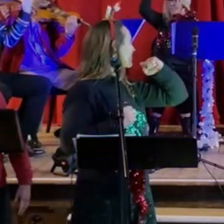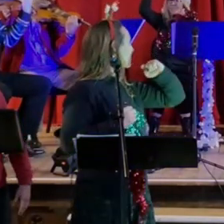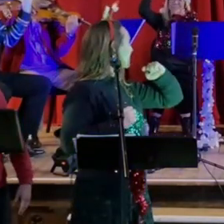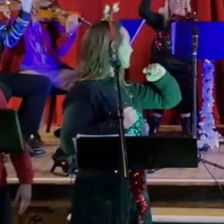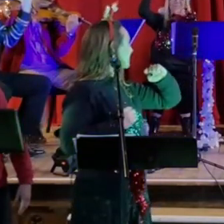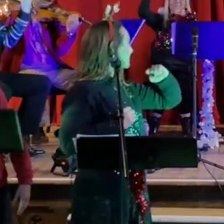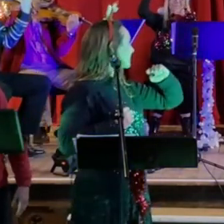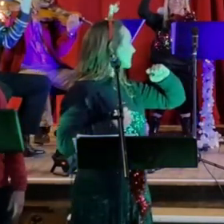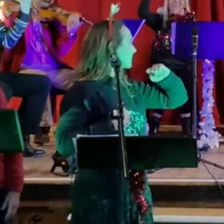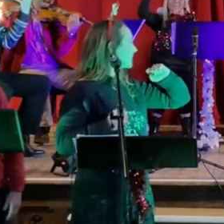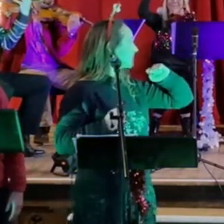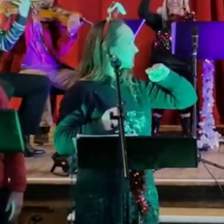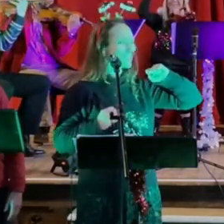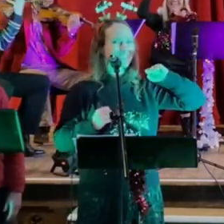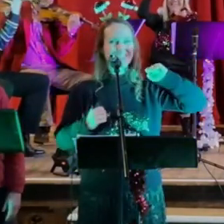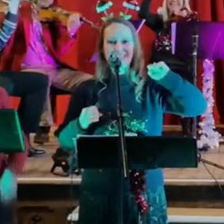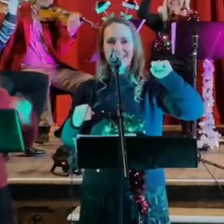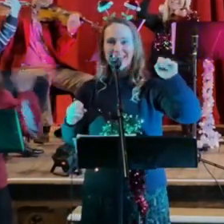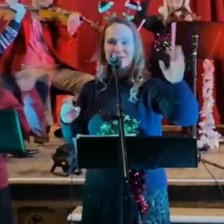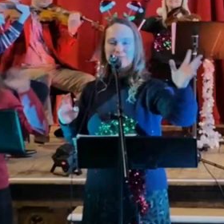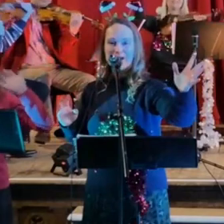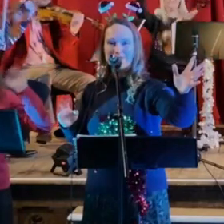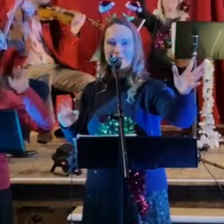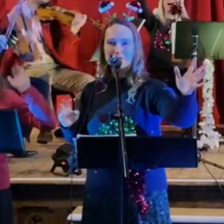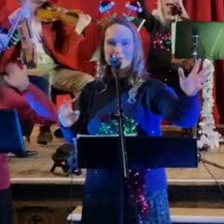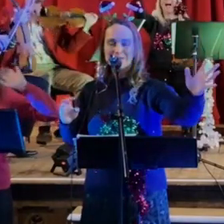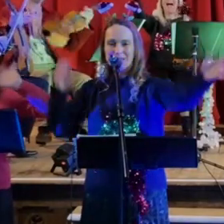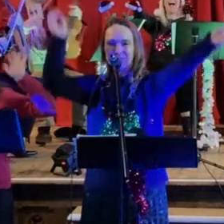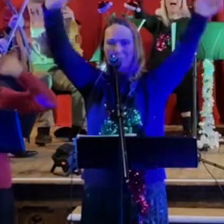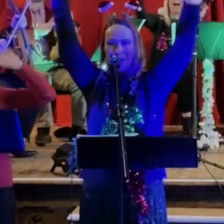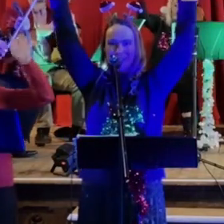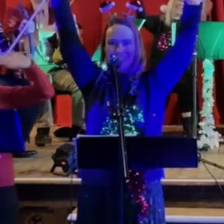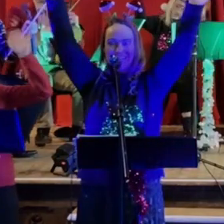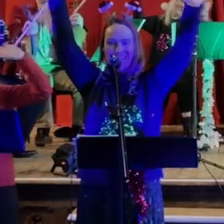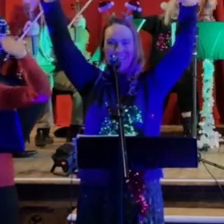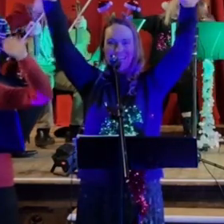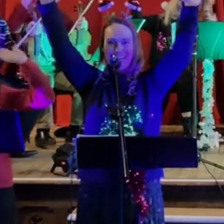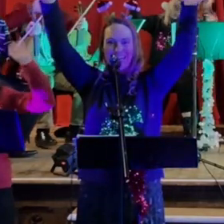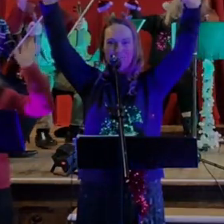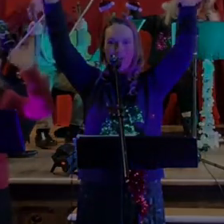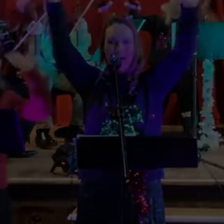Christmas, everybody! Bye!